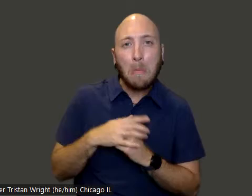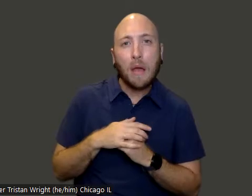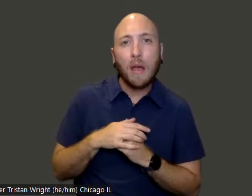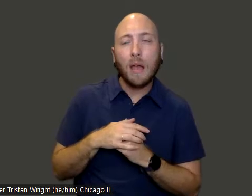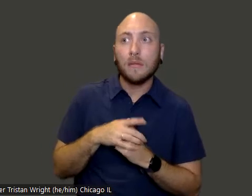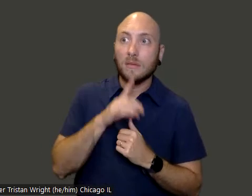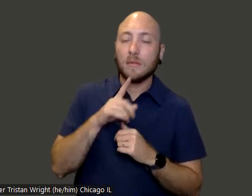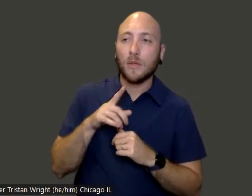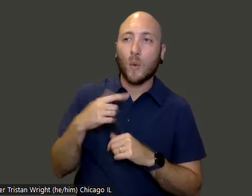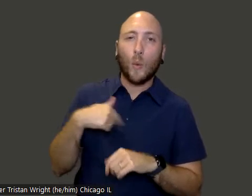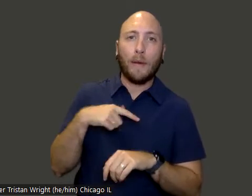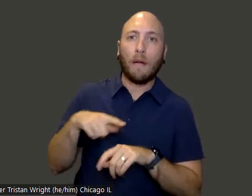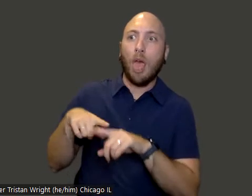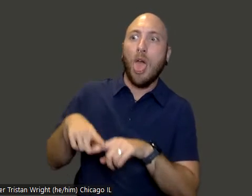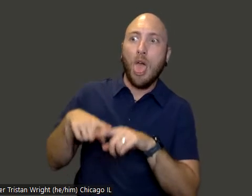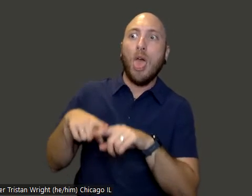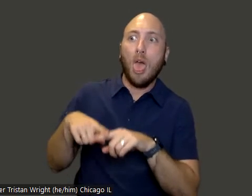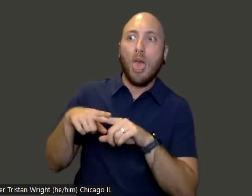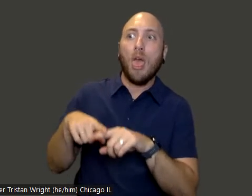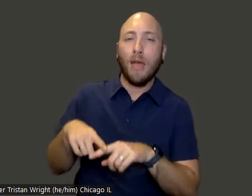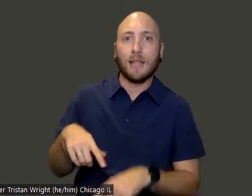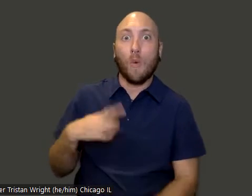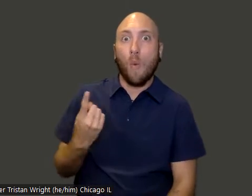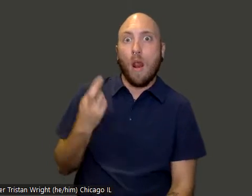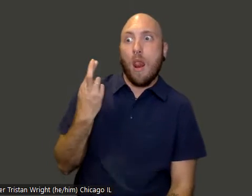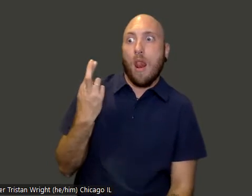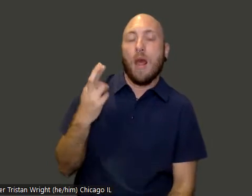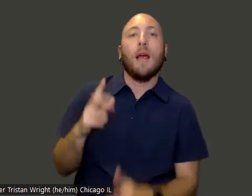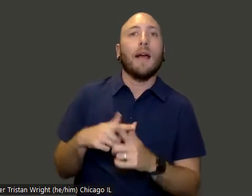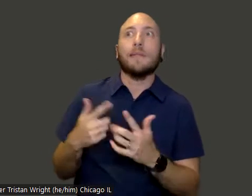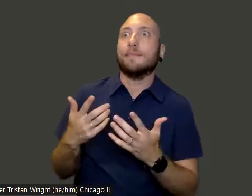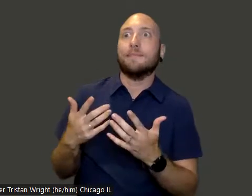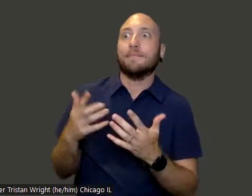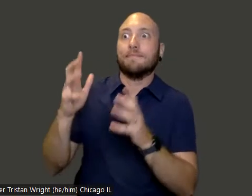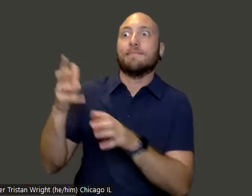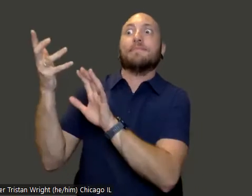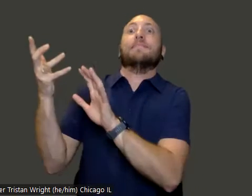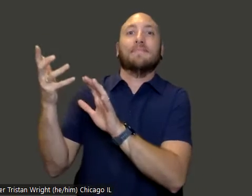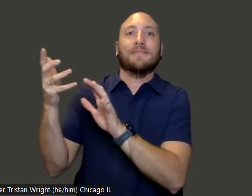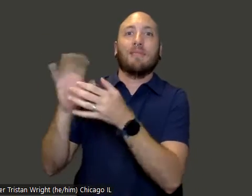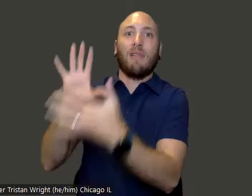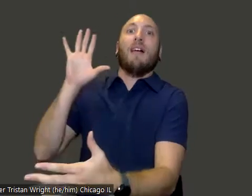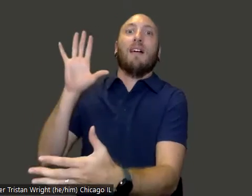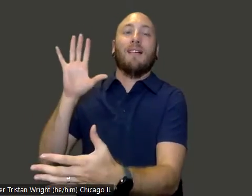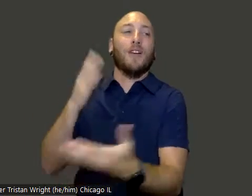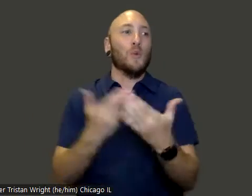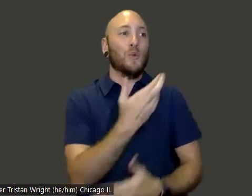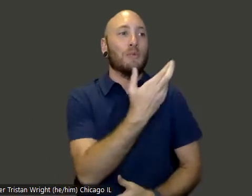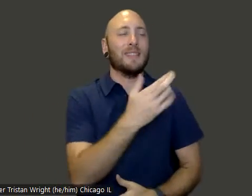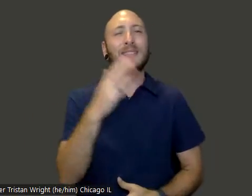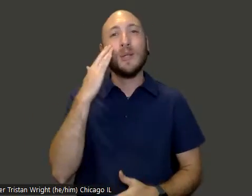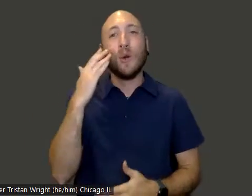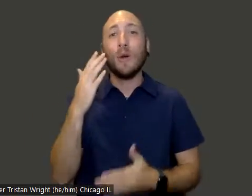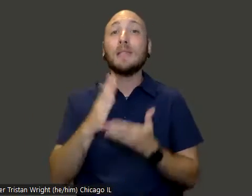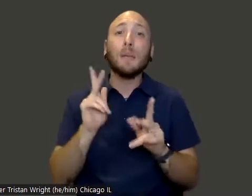codependent with me, and like I'd have a bestie and then something would happen and I'd have a new bestie, but I could never have like a whole big group of